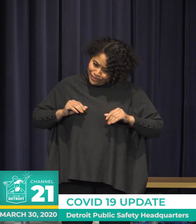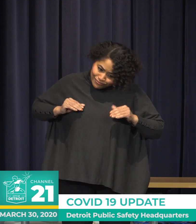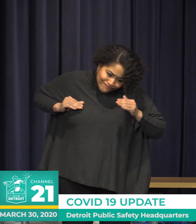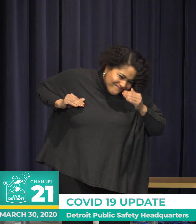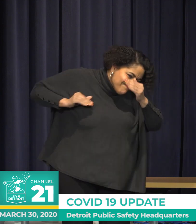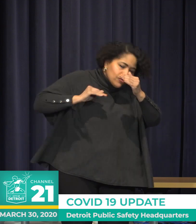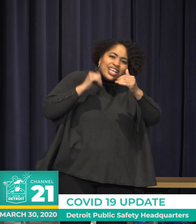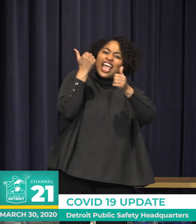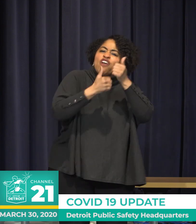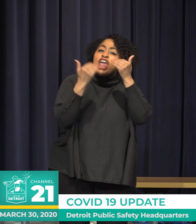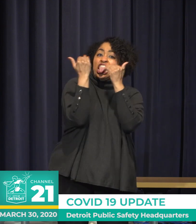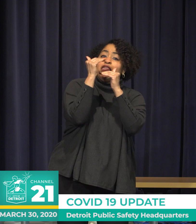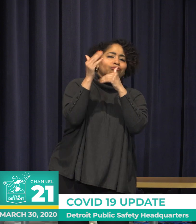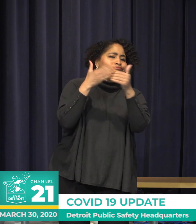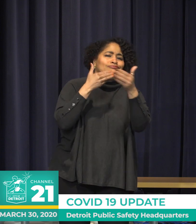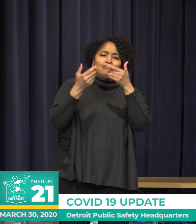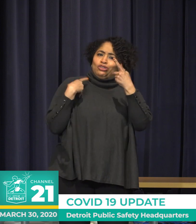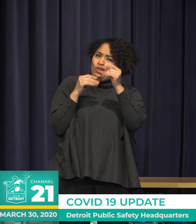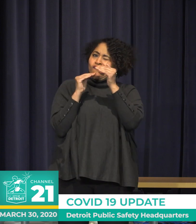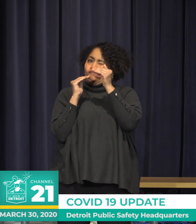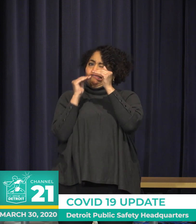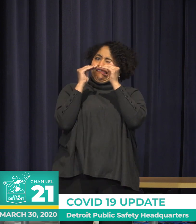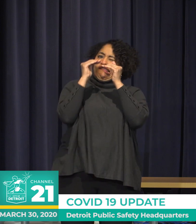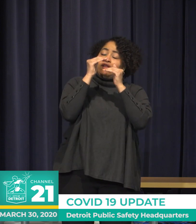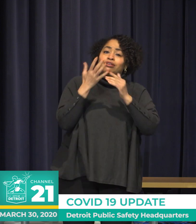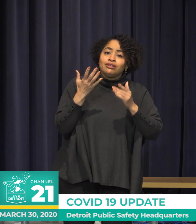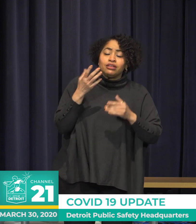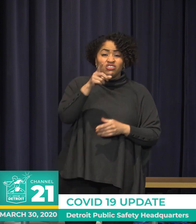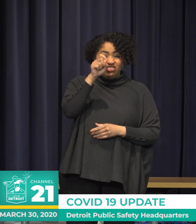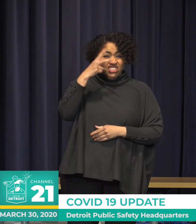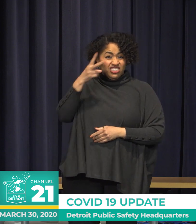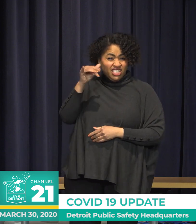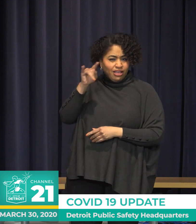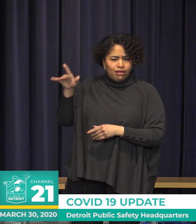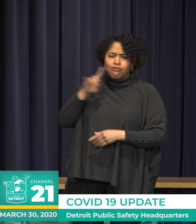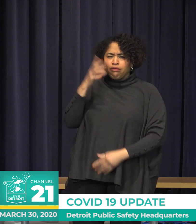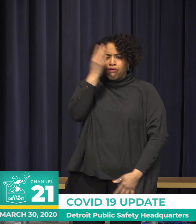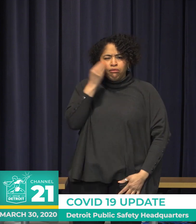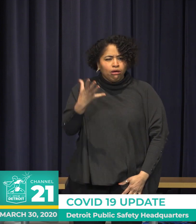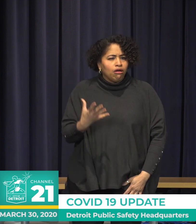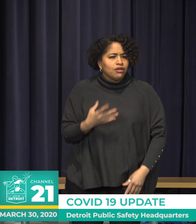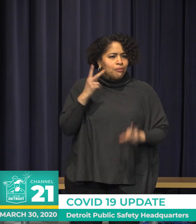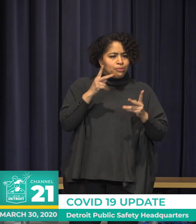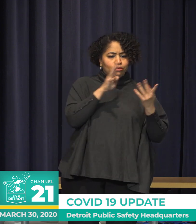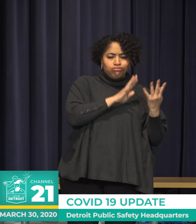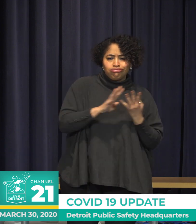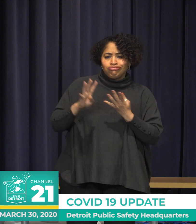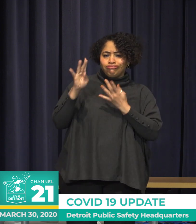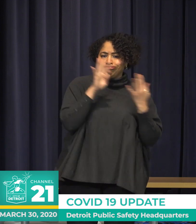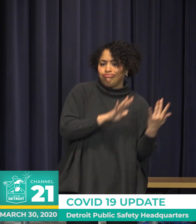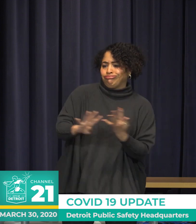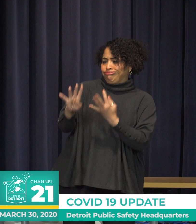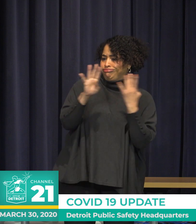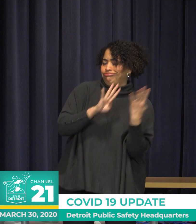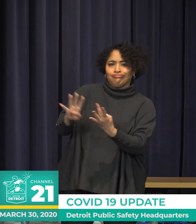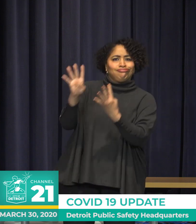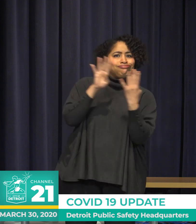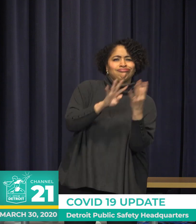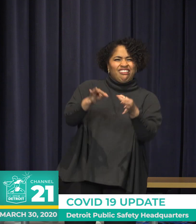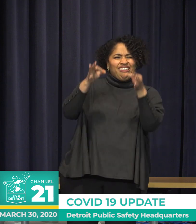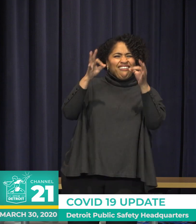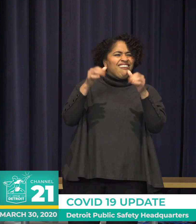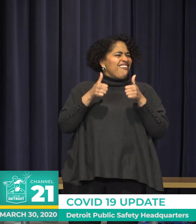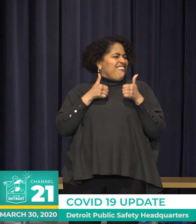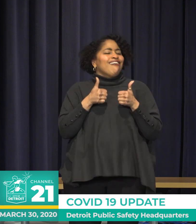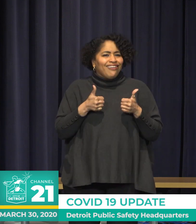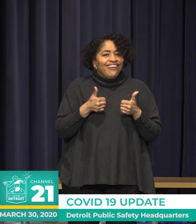been out there, the site is a thing of beauty. How fast we are moving people through. We're running 700 people today, and other